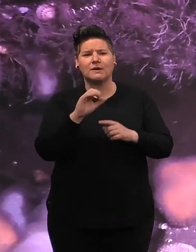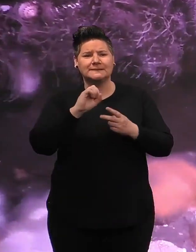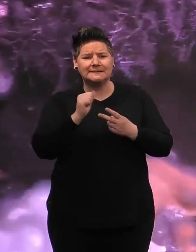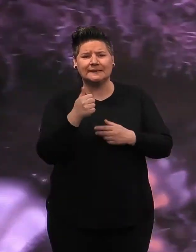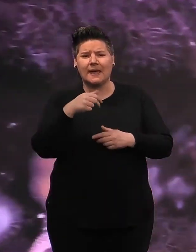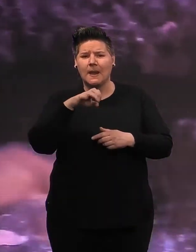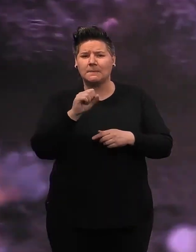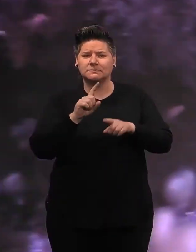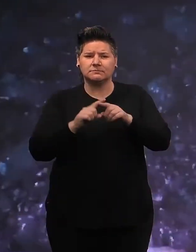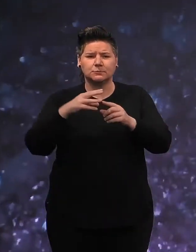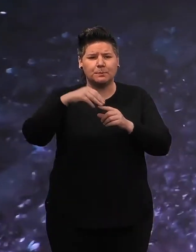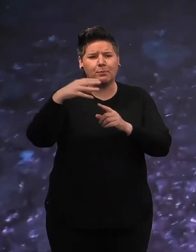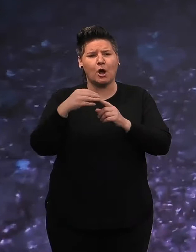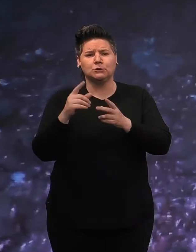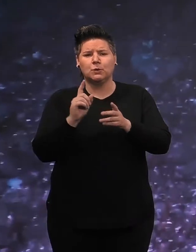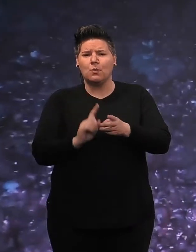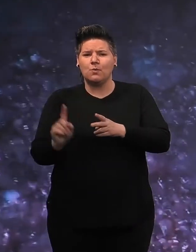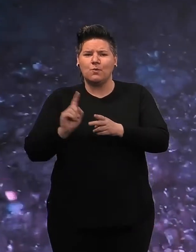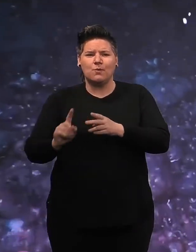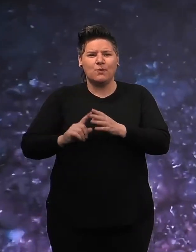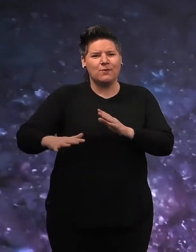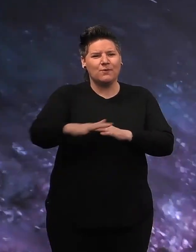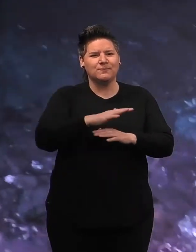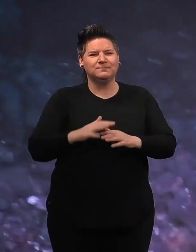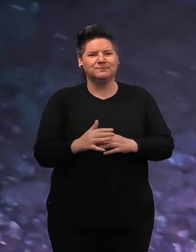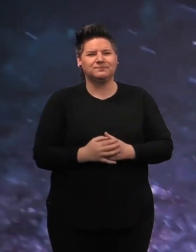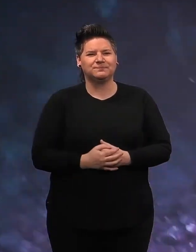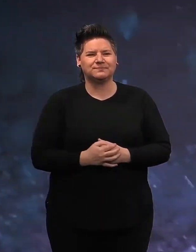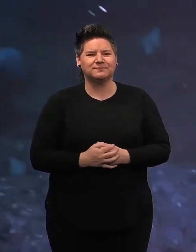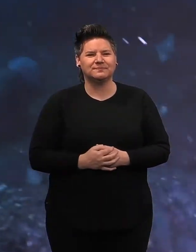with hydroids, sea anemones,